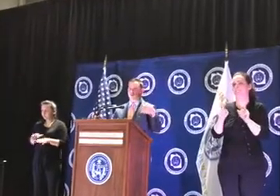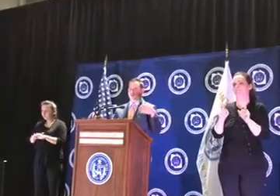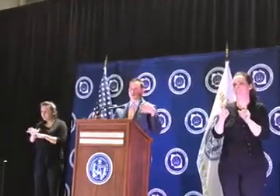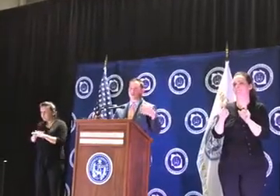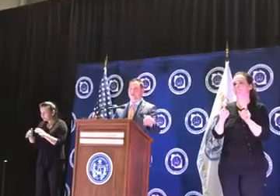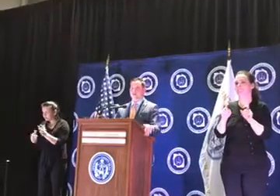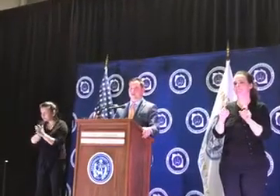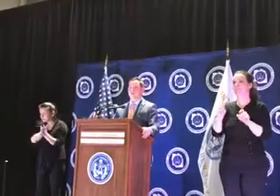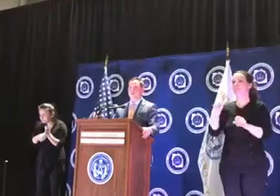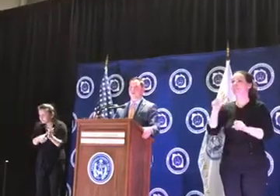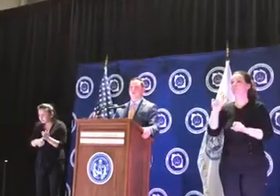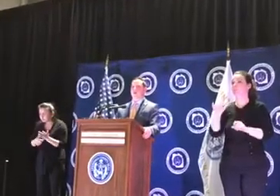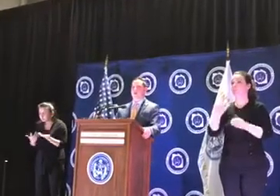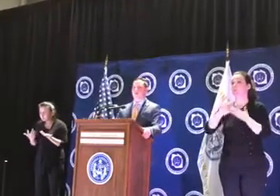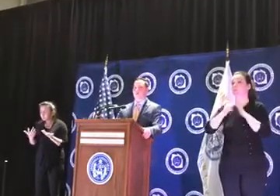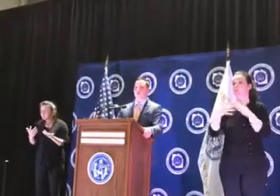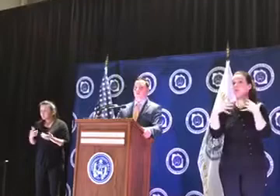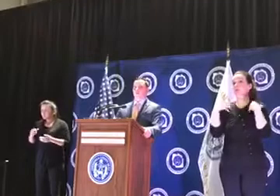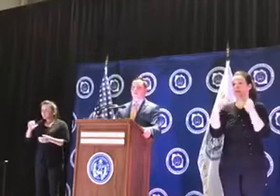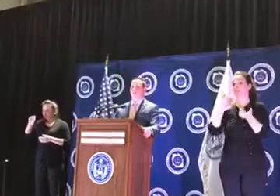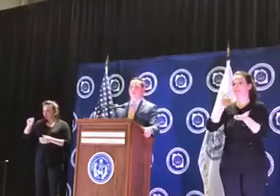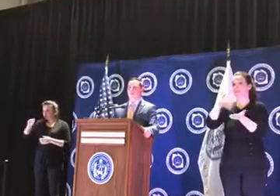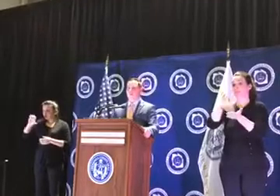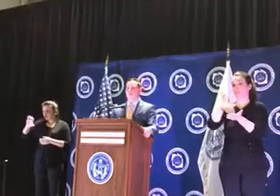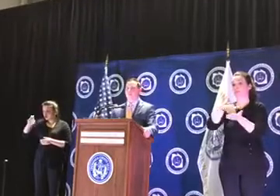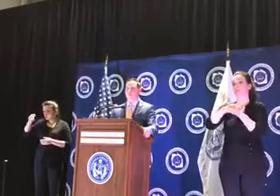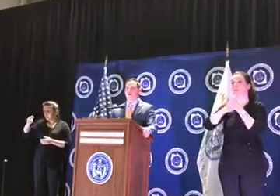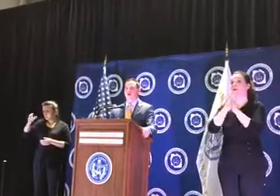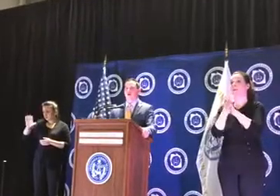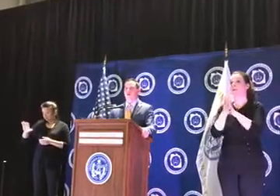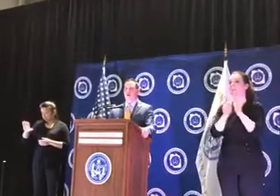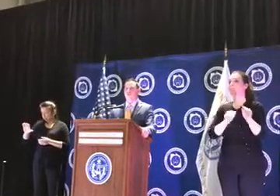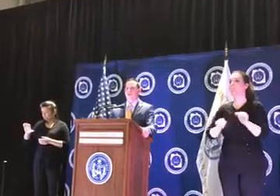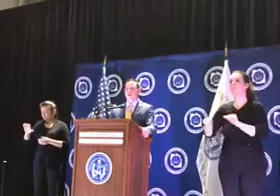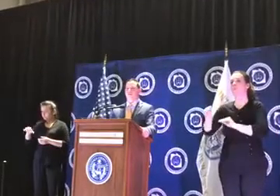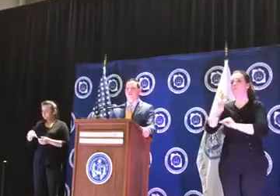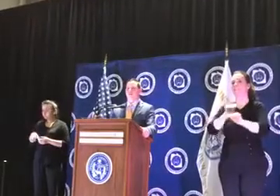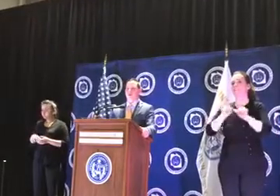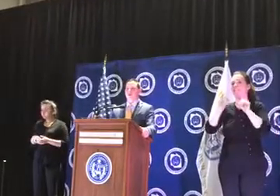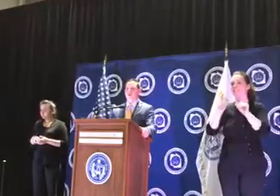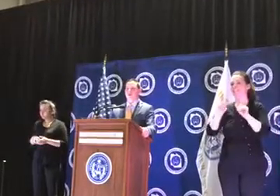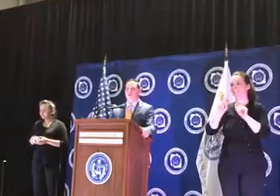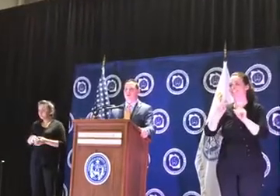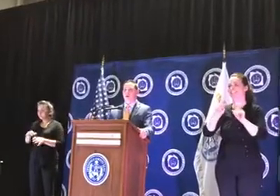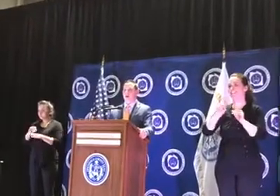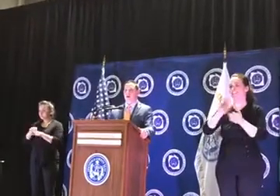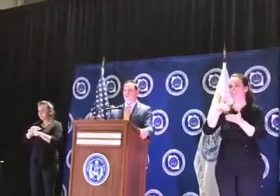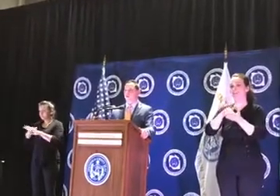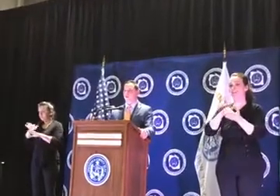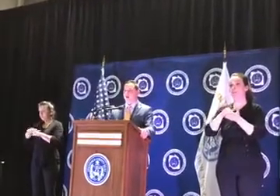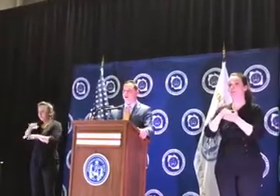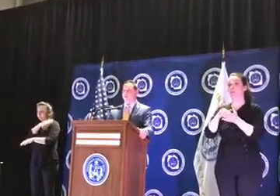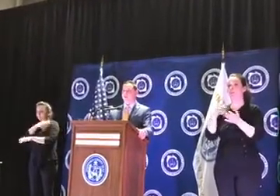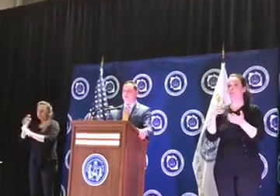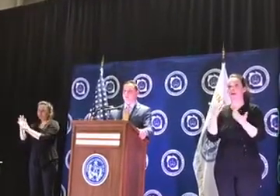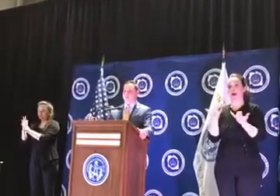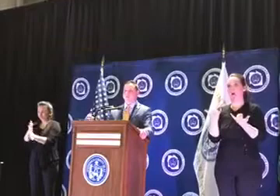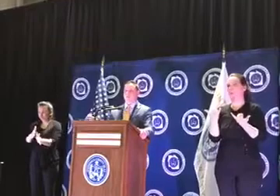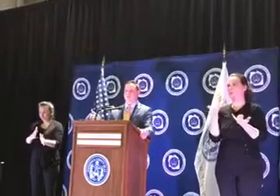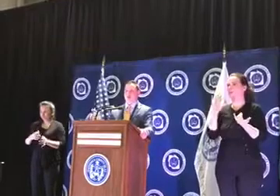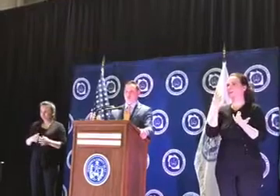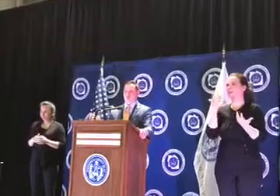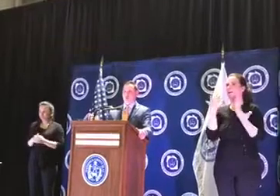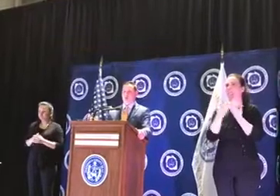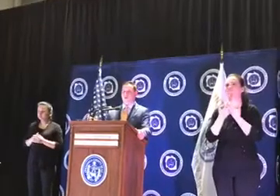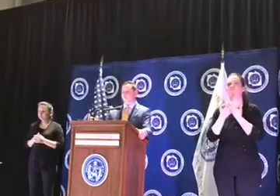into a mobile testing site. So we're able to meet all of our demands right now. So I think from